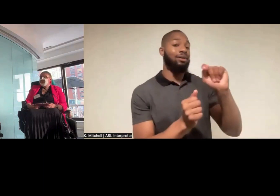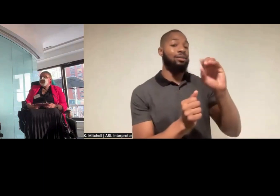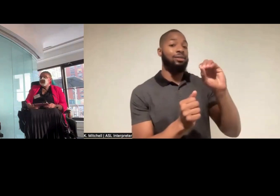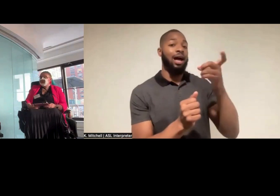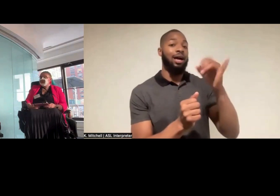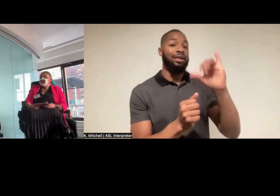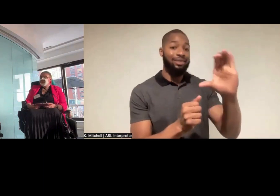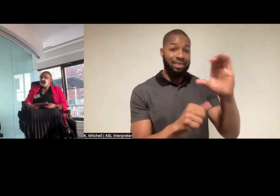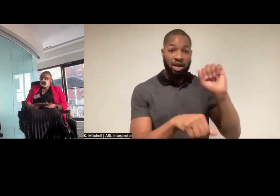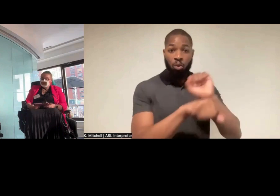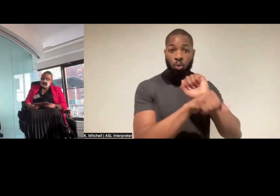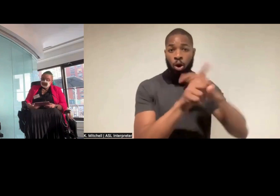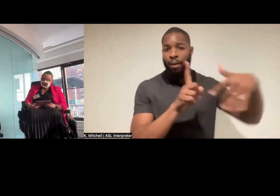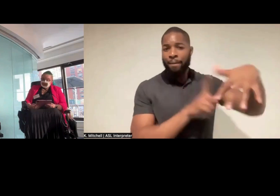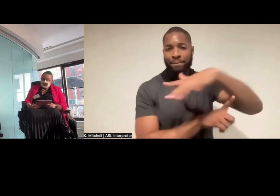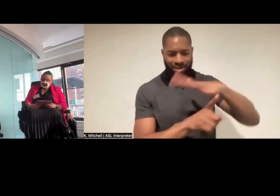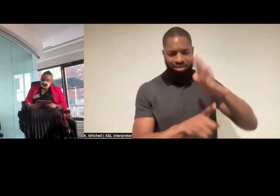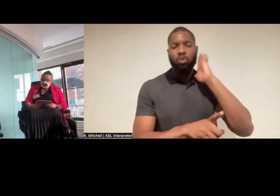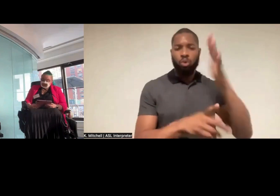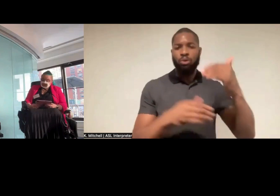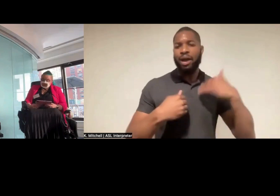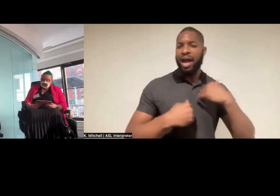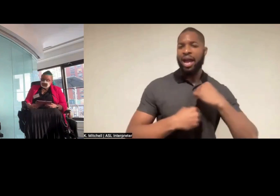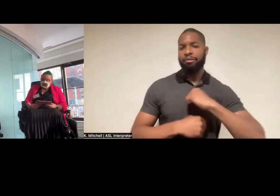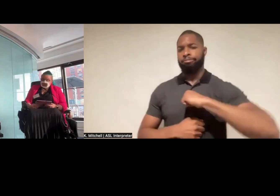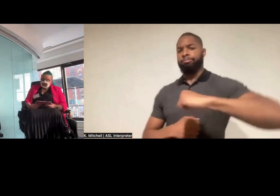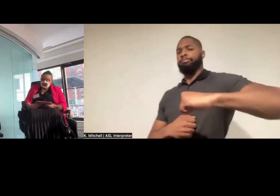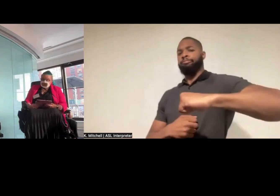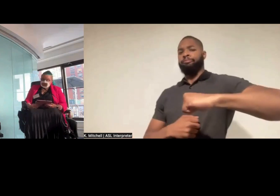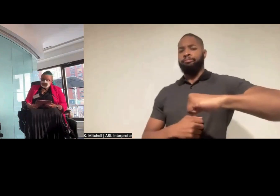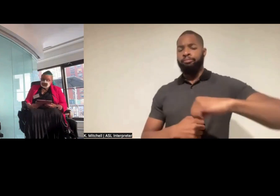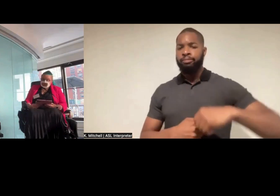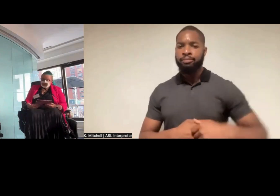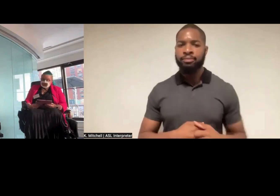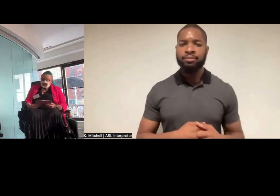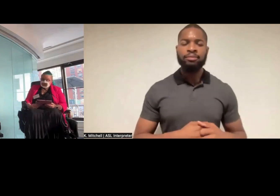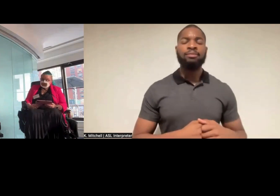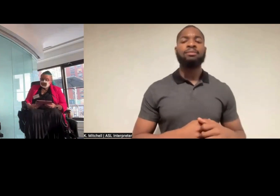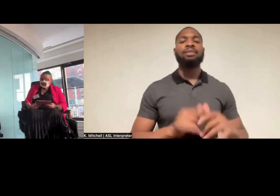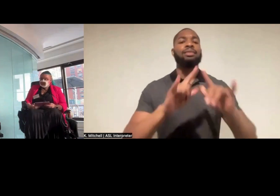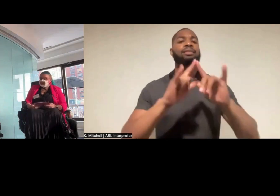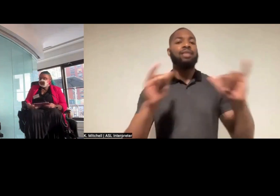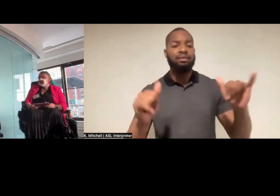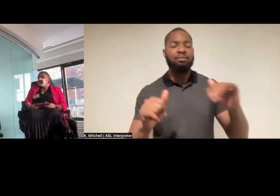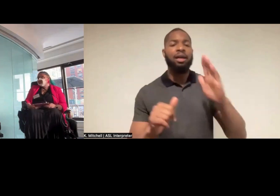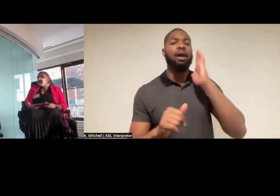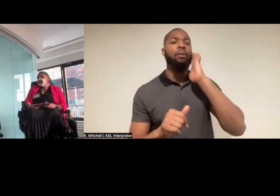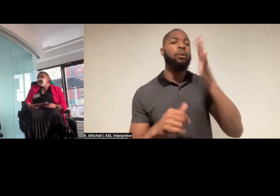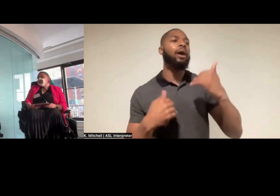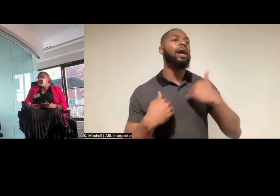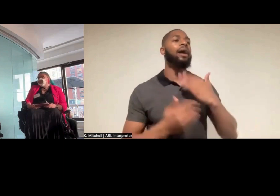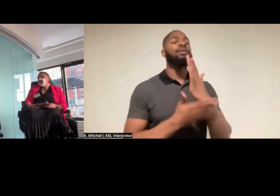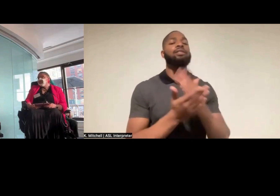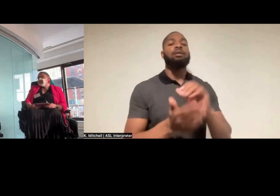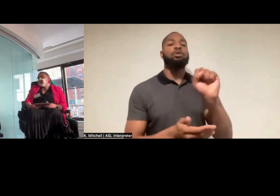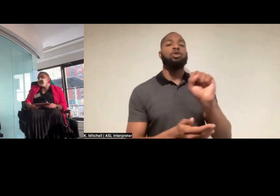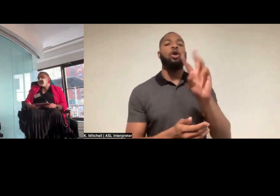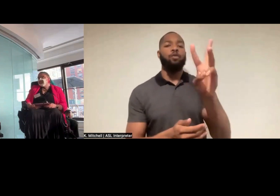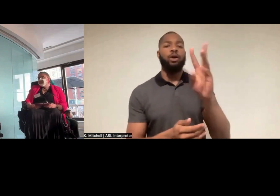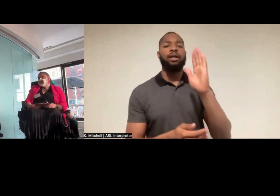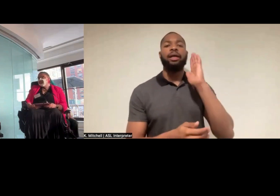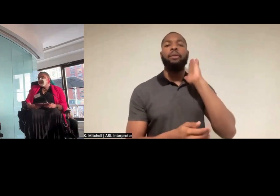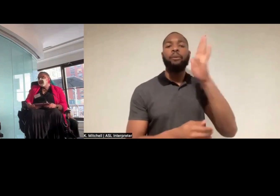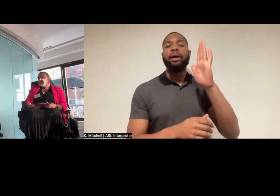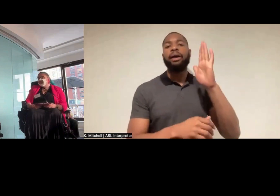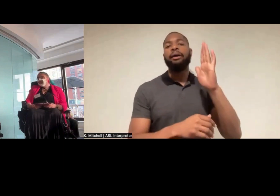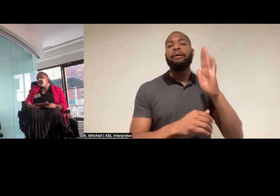to be, those surveillance software that are kind of setting somebody up to fail, or it's going to be great. I